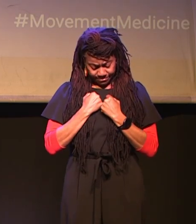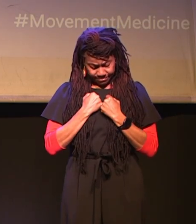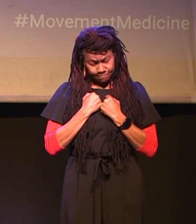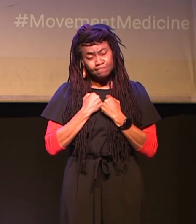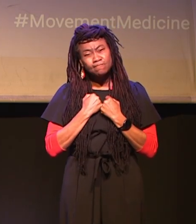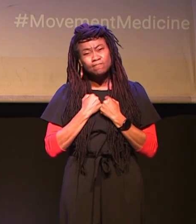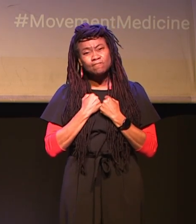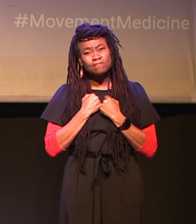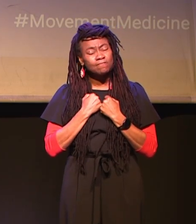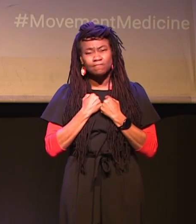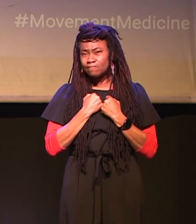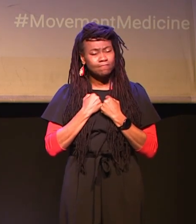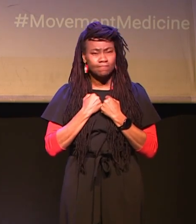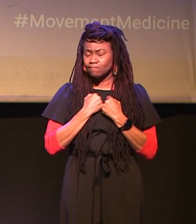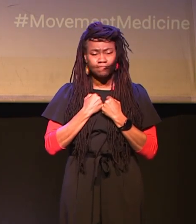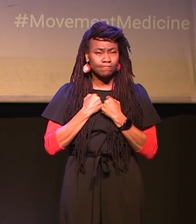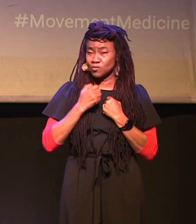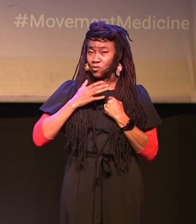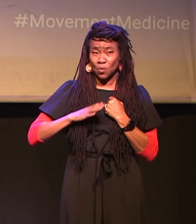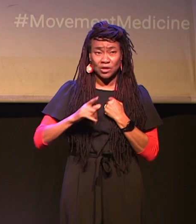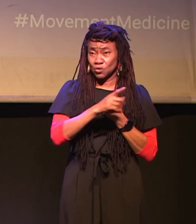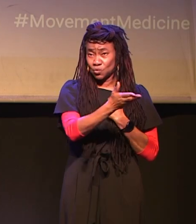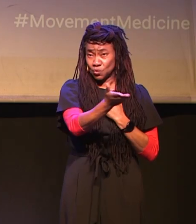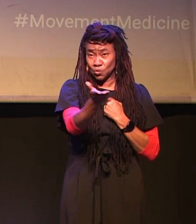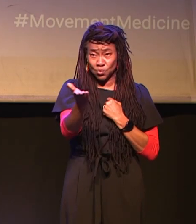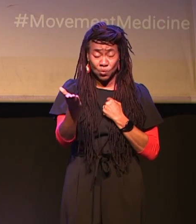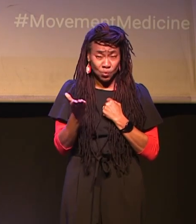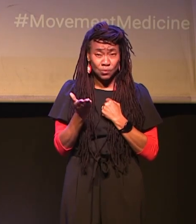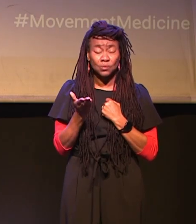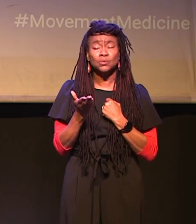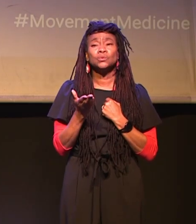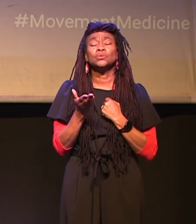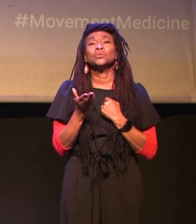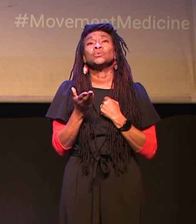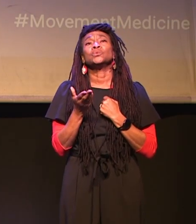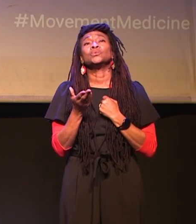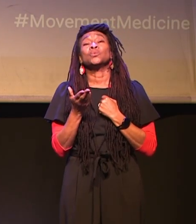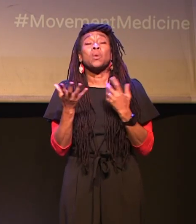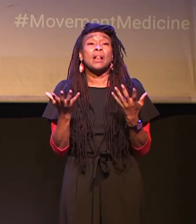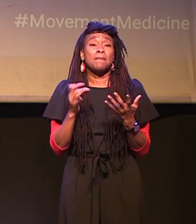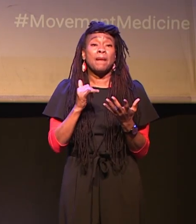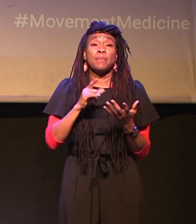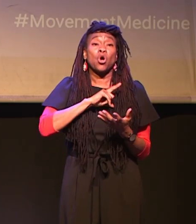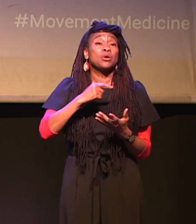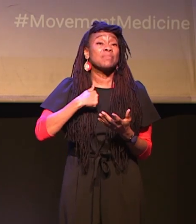contingent on you being able to, and maybe this is me growing up where I did and how I did, that there was